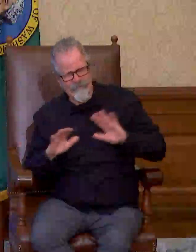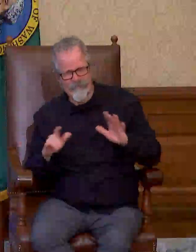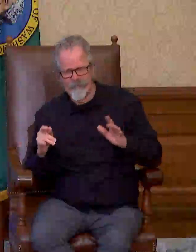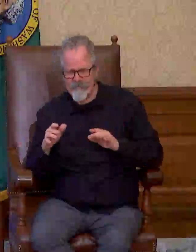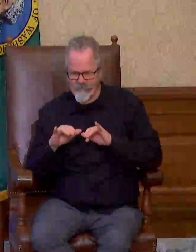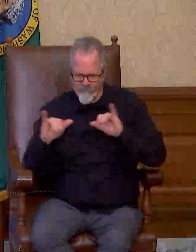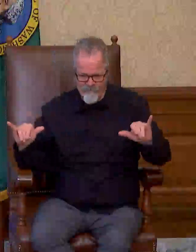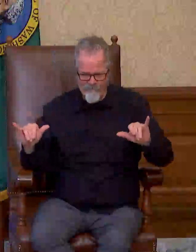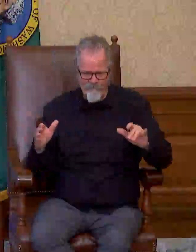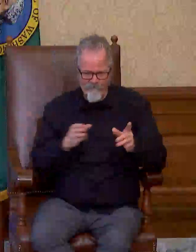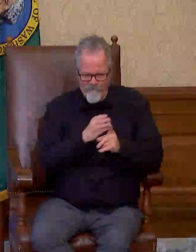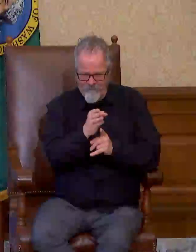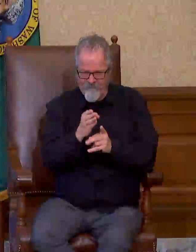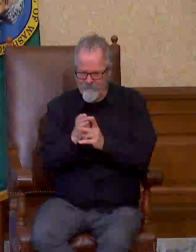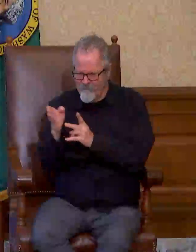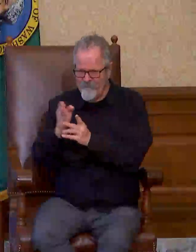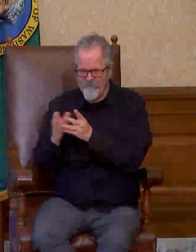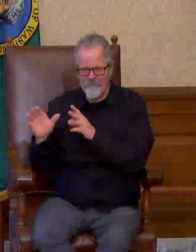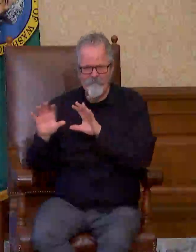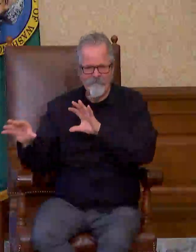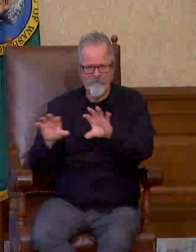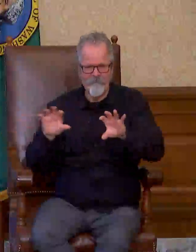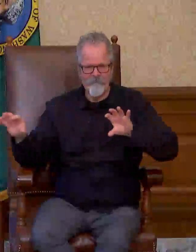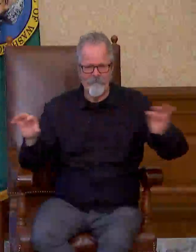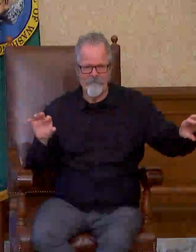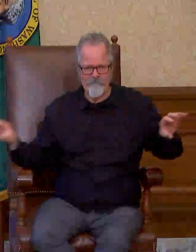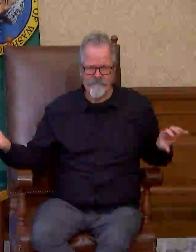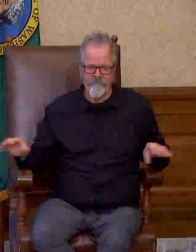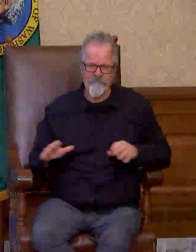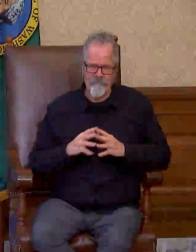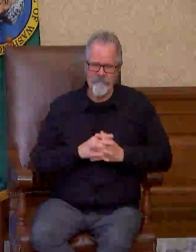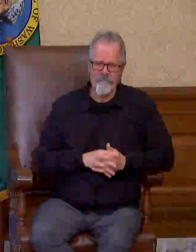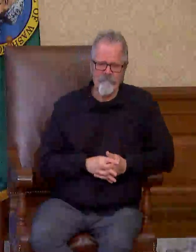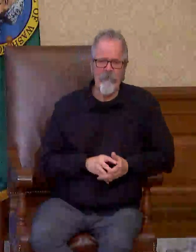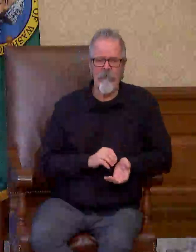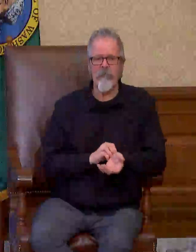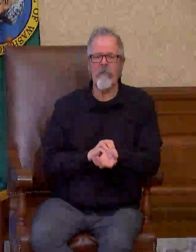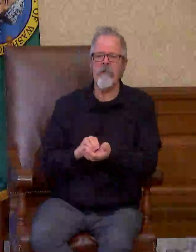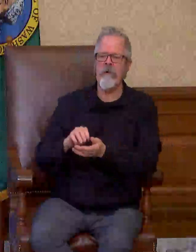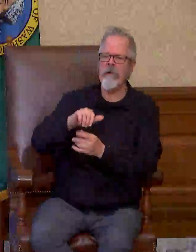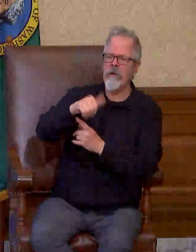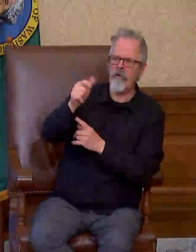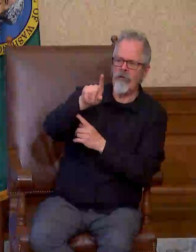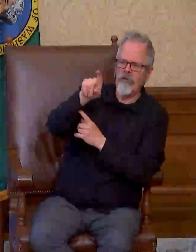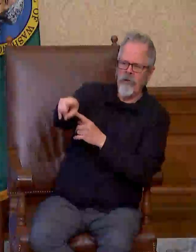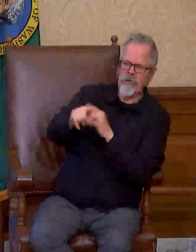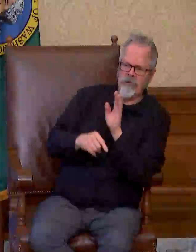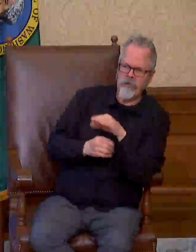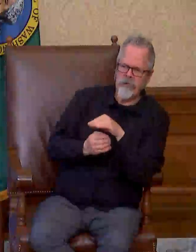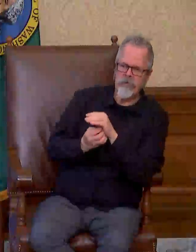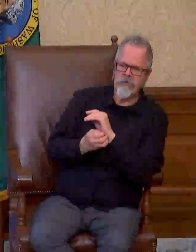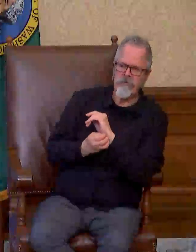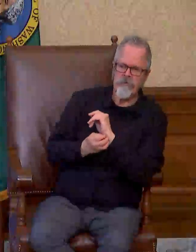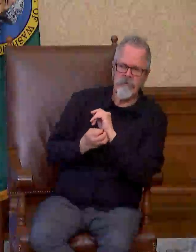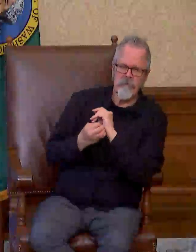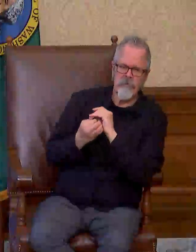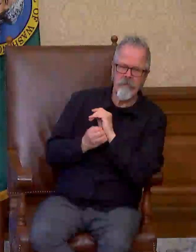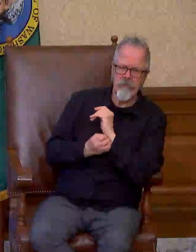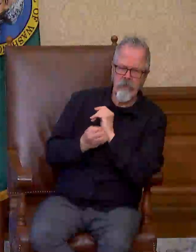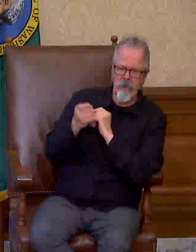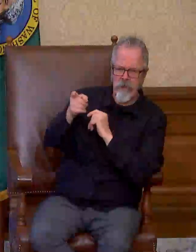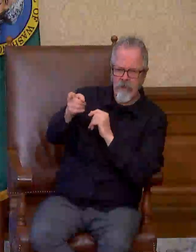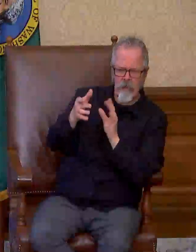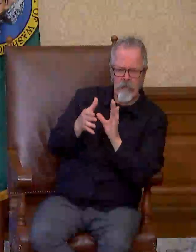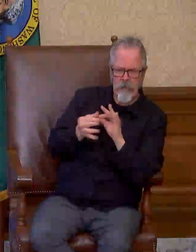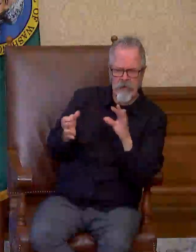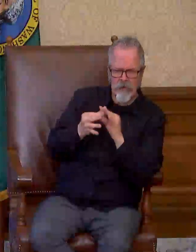Governor. I wanted to ask something about, you mentioned that the beaches are shut down. My